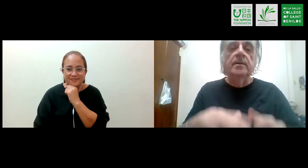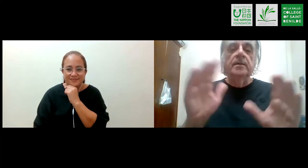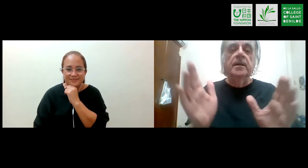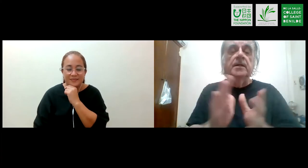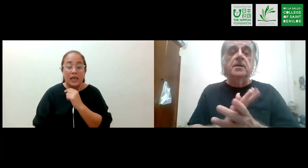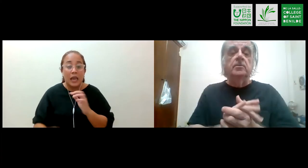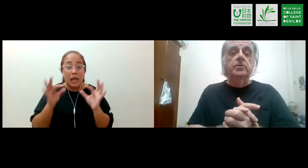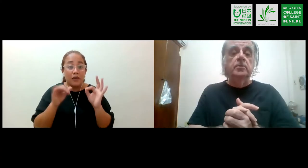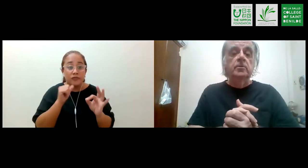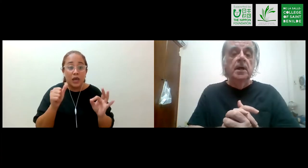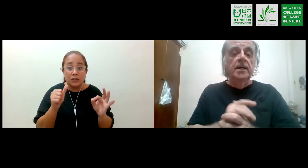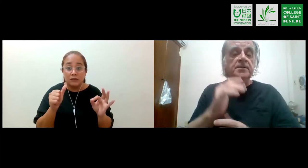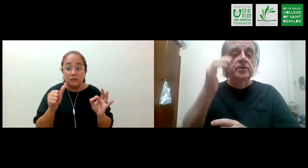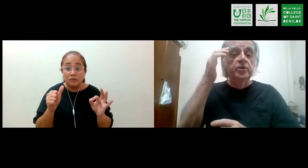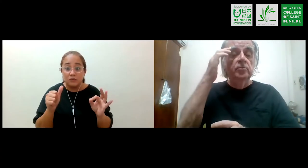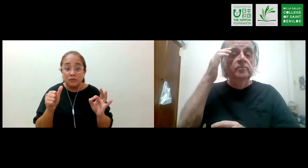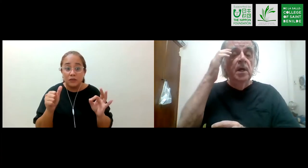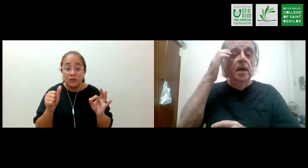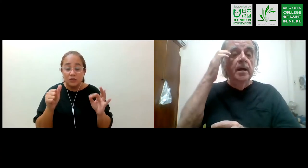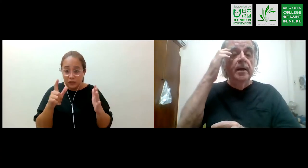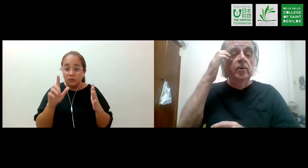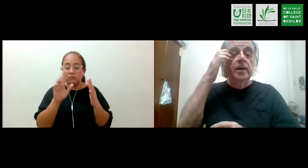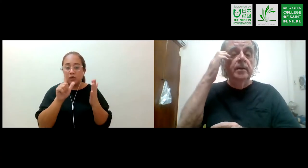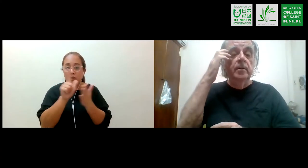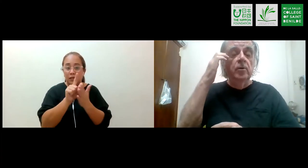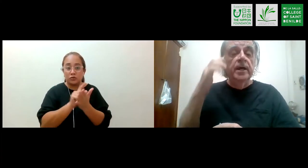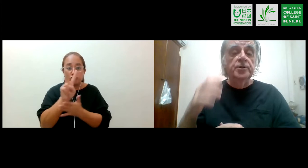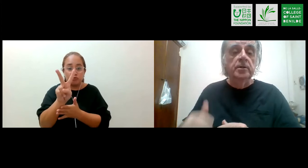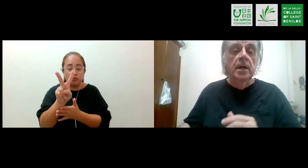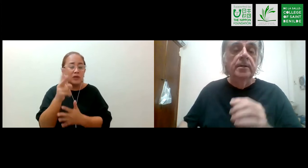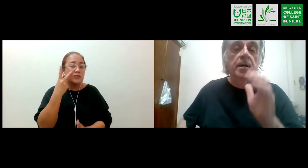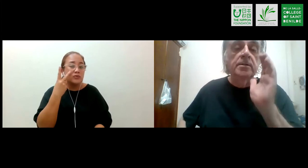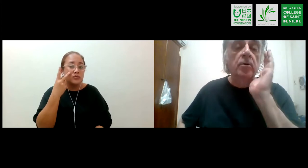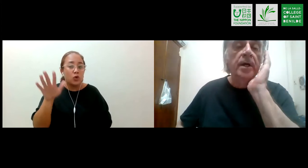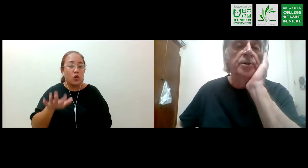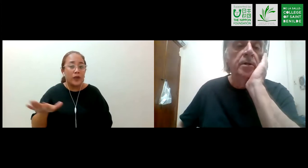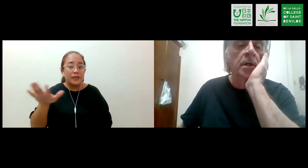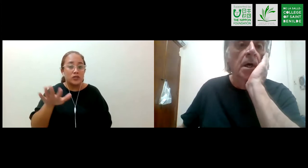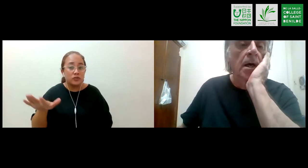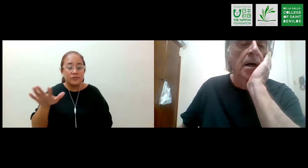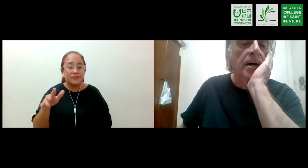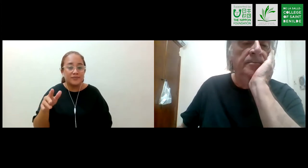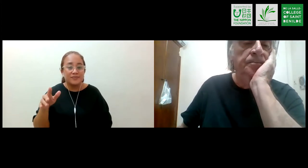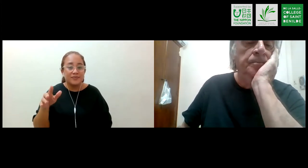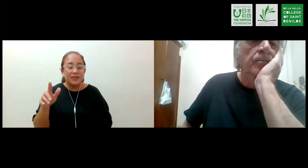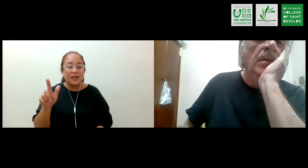If not, then let's go to lesson 2 and look at location. Does location